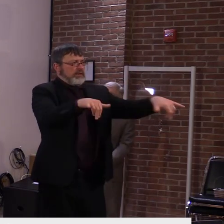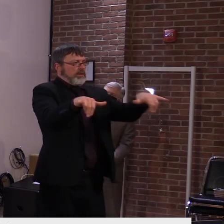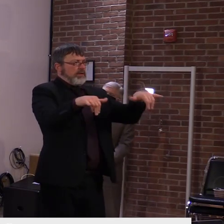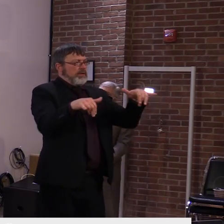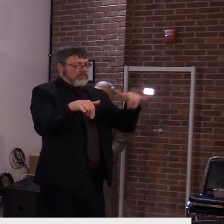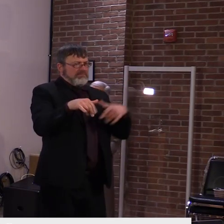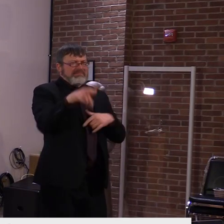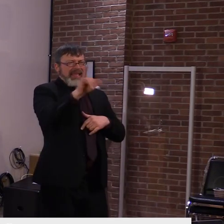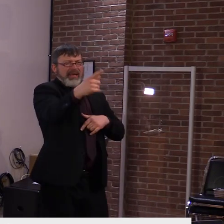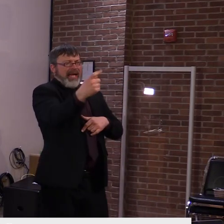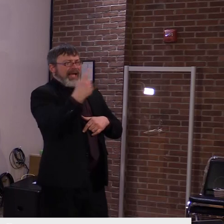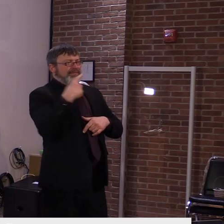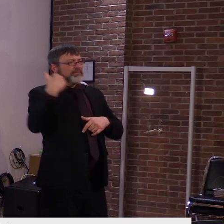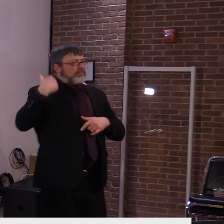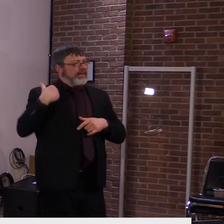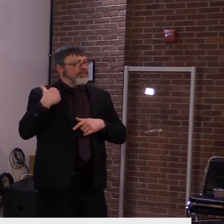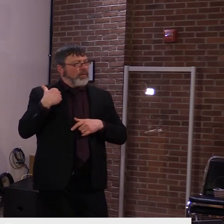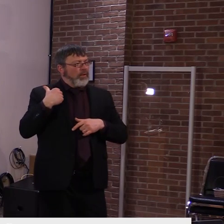ACLU and